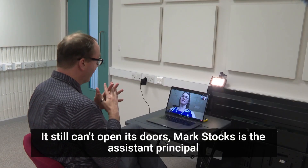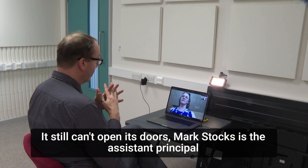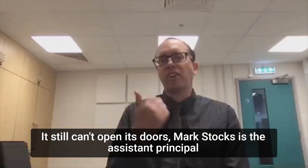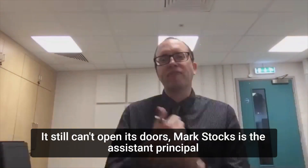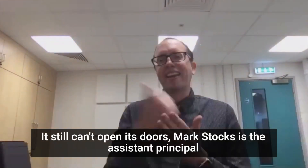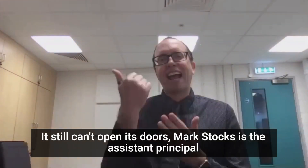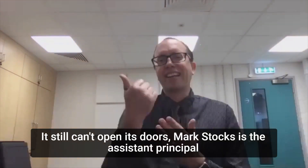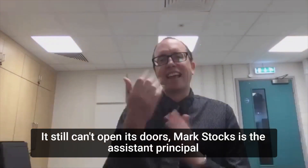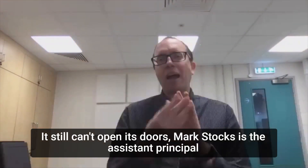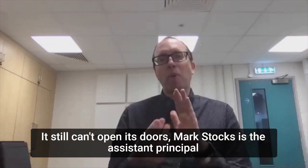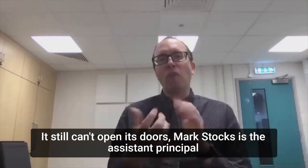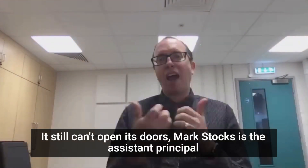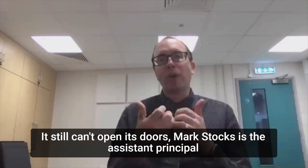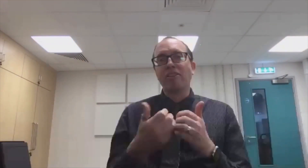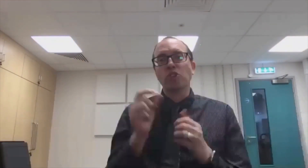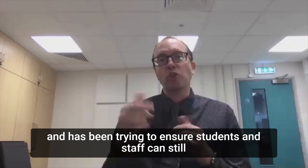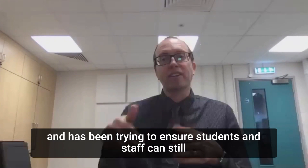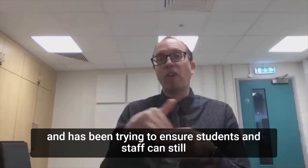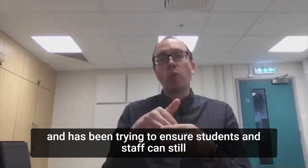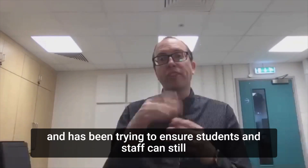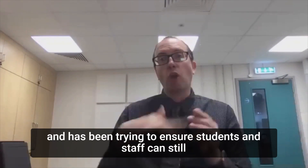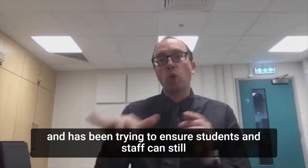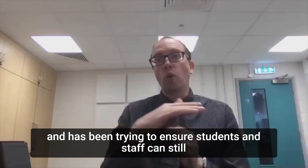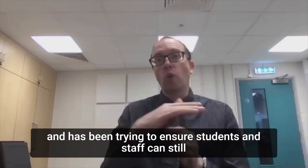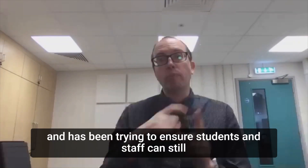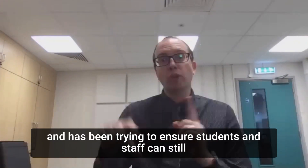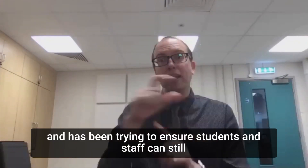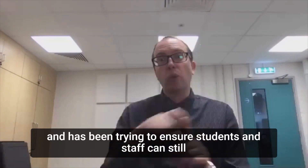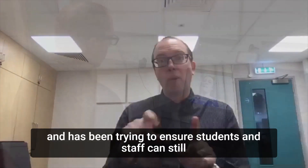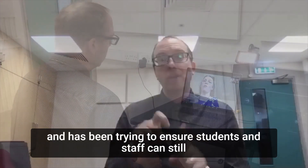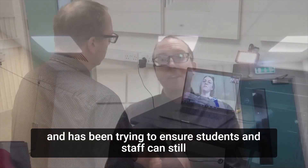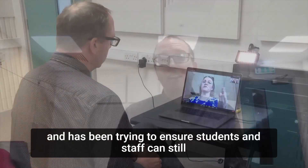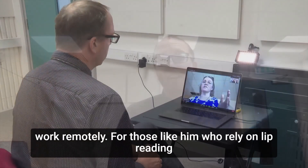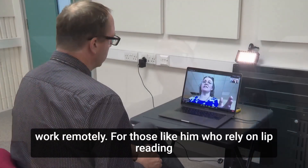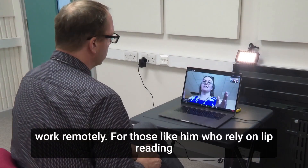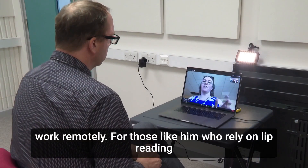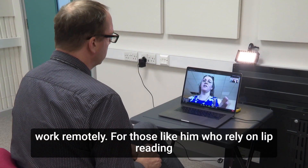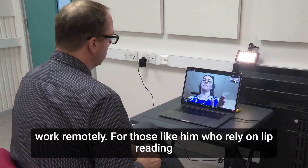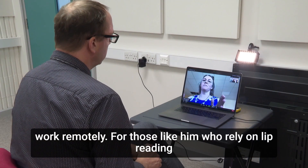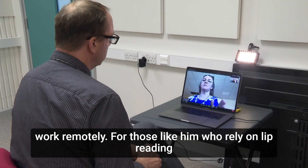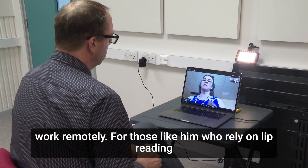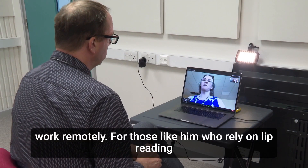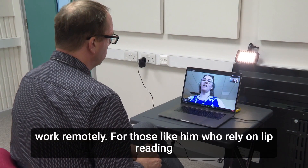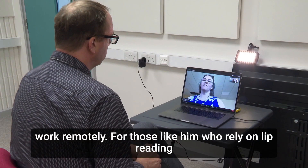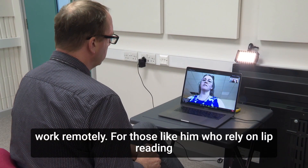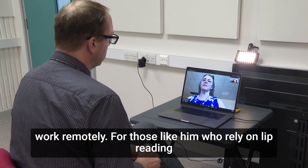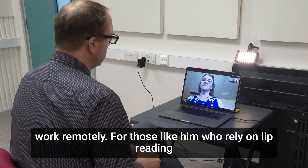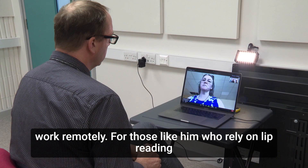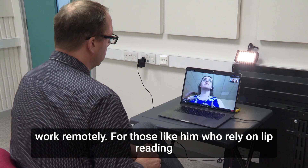Mark Stocks is the assistant principal and has been trying to ensure students and staff can still work remotely. For those like him who rely on